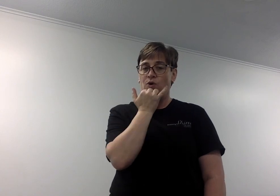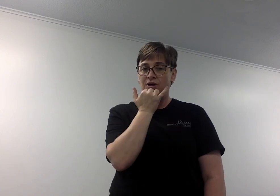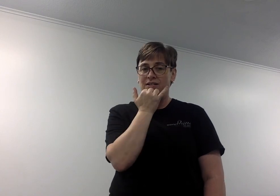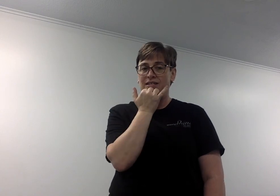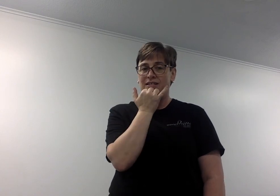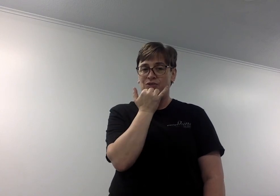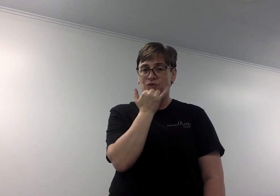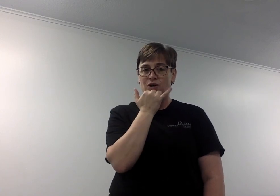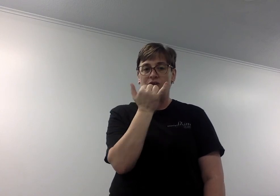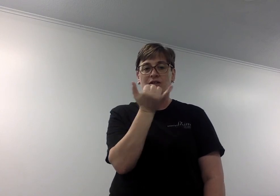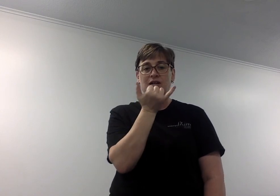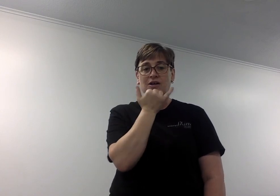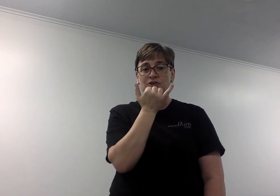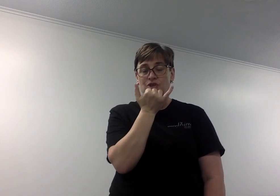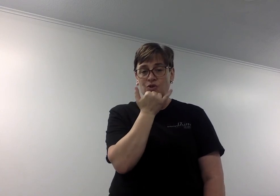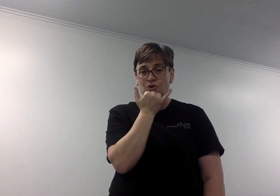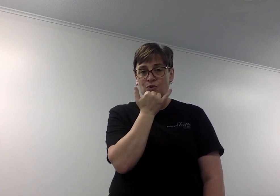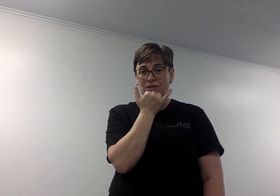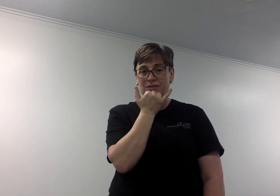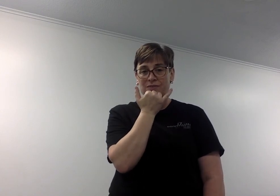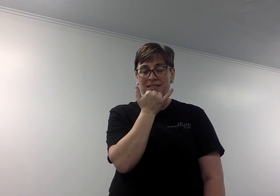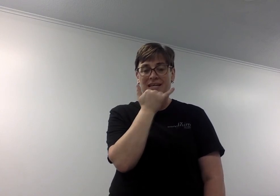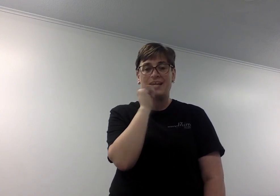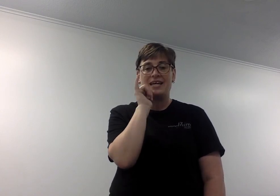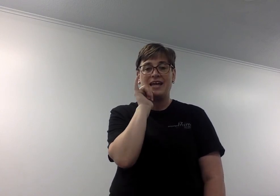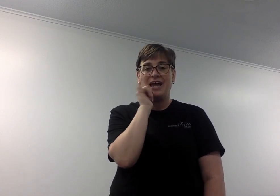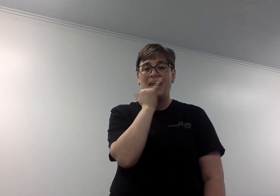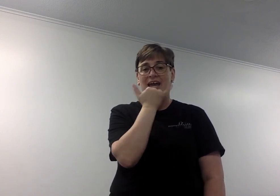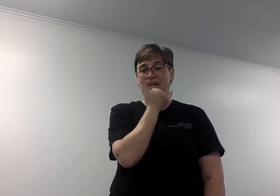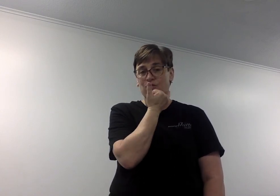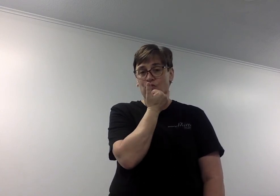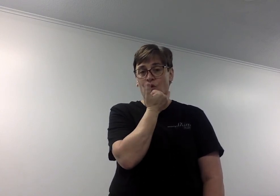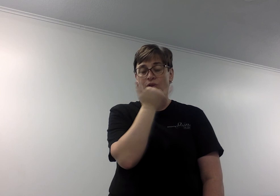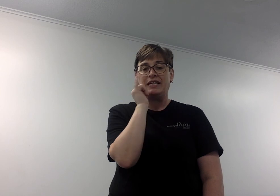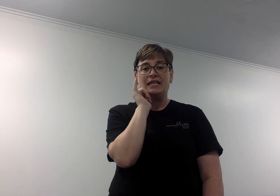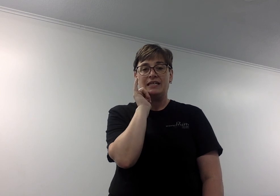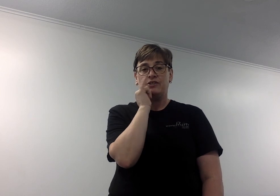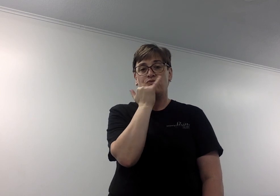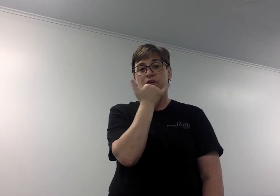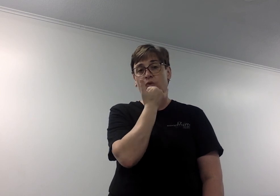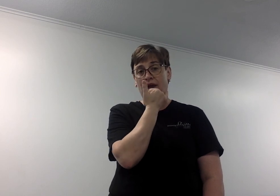1 is wrong, 2 is mistake, and rolling it is regret.